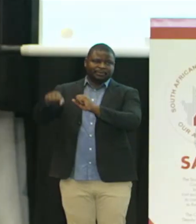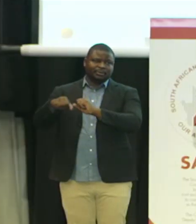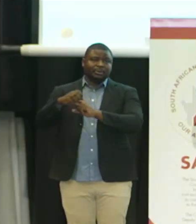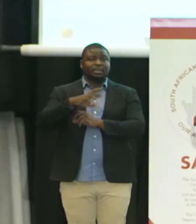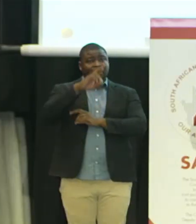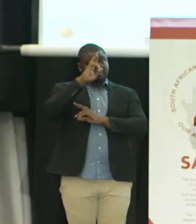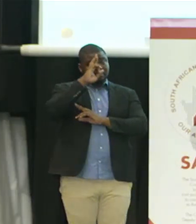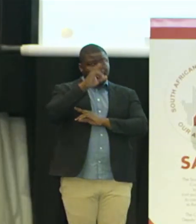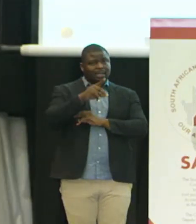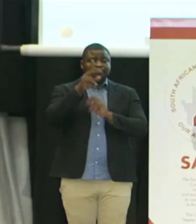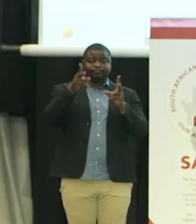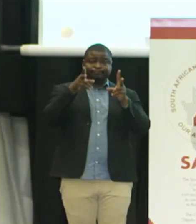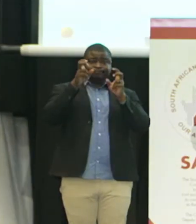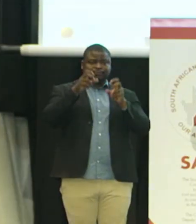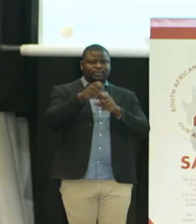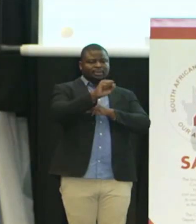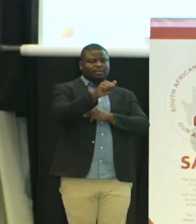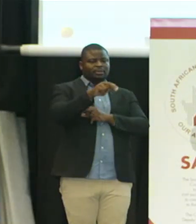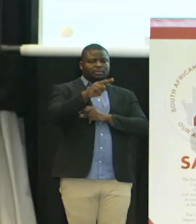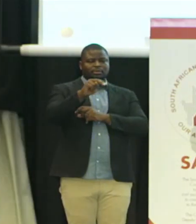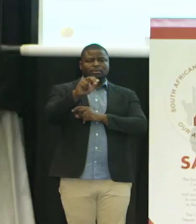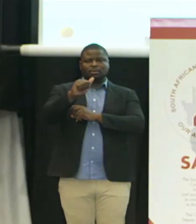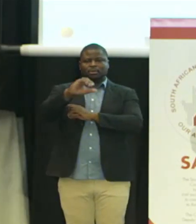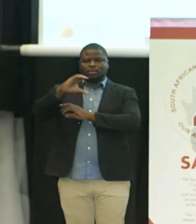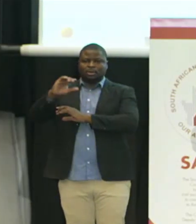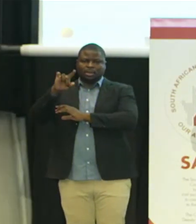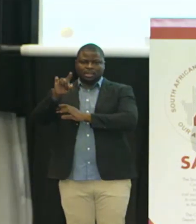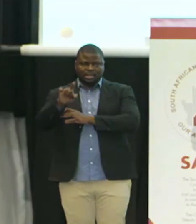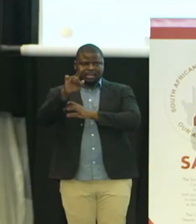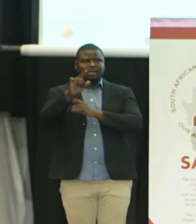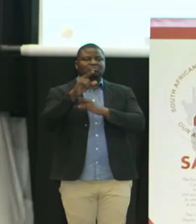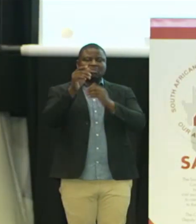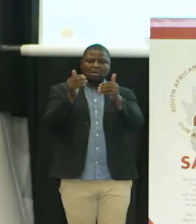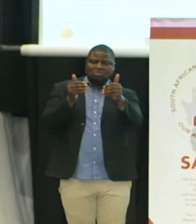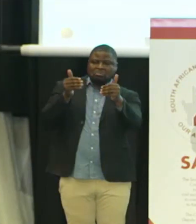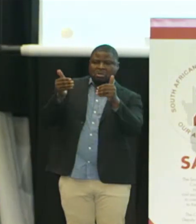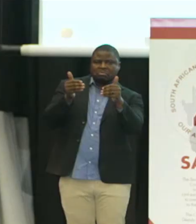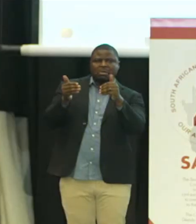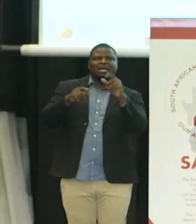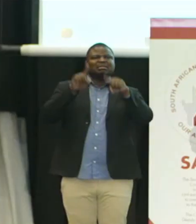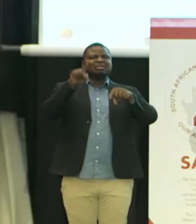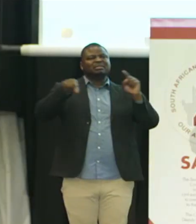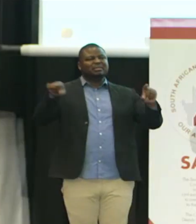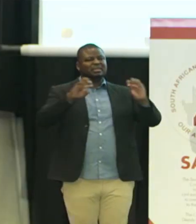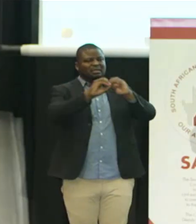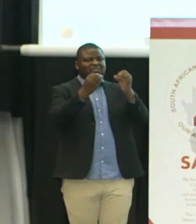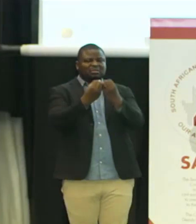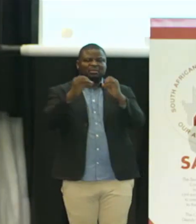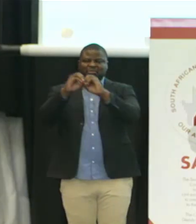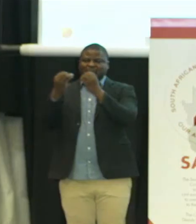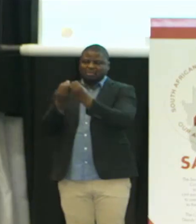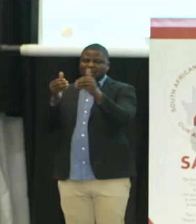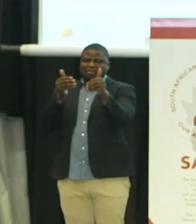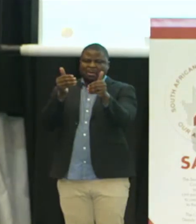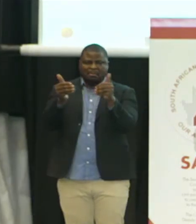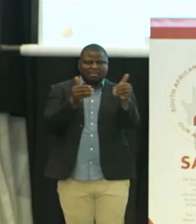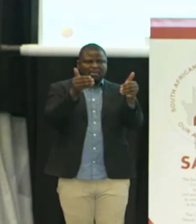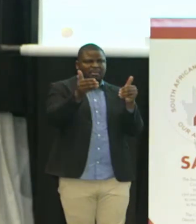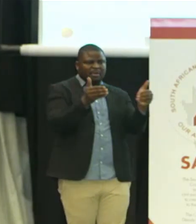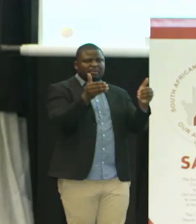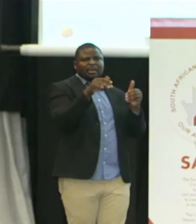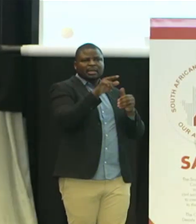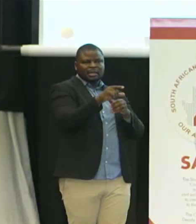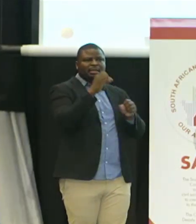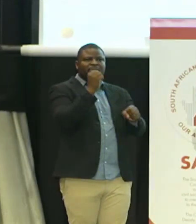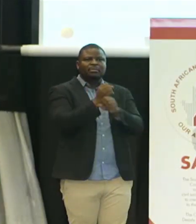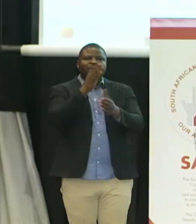we've heard, it coordinates the response by different stakeholders with the goal of ensuring that we